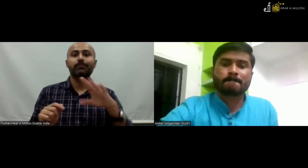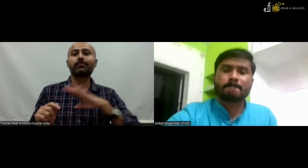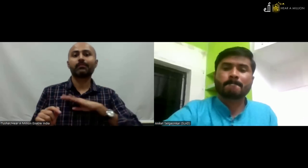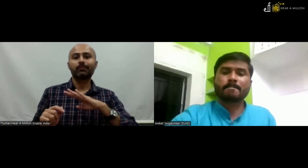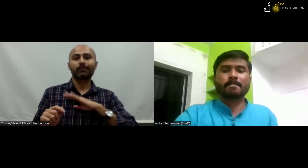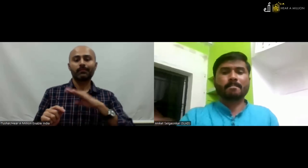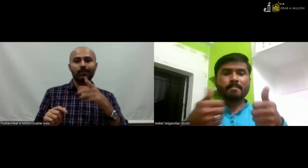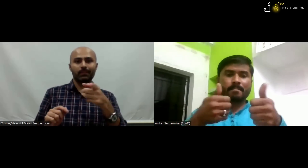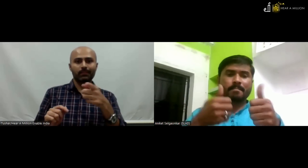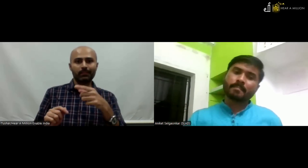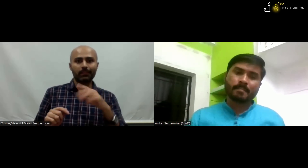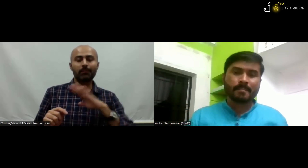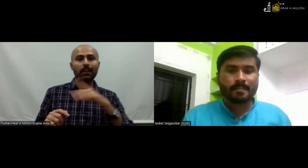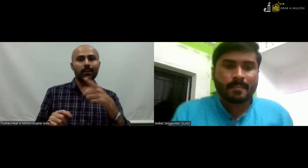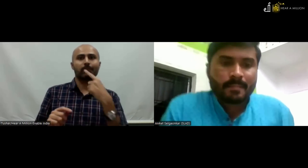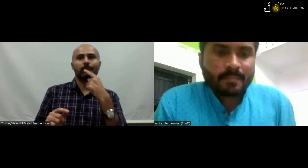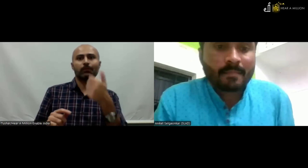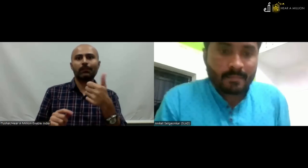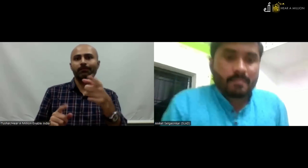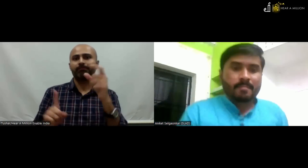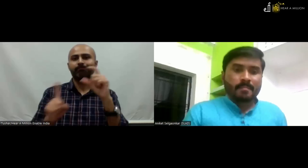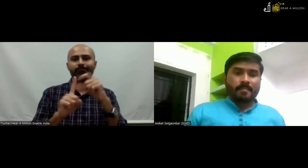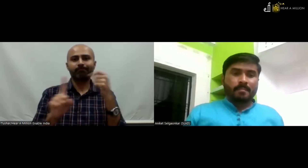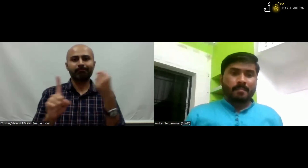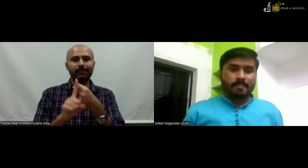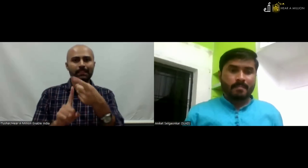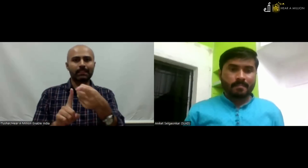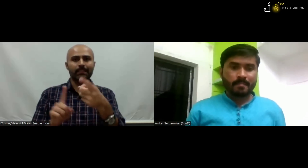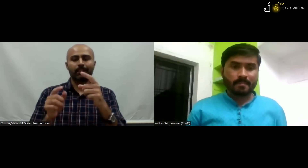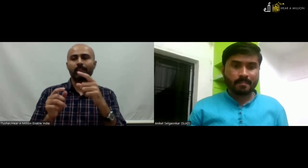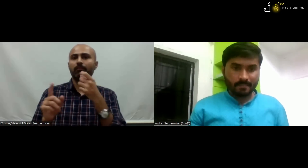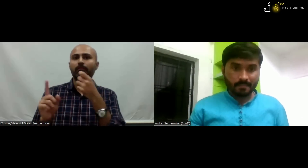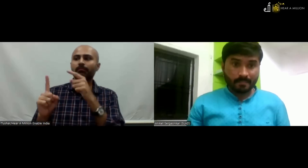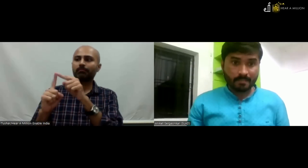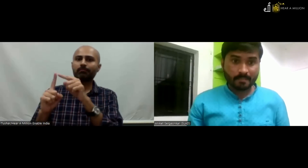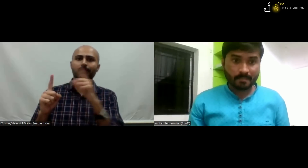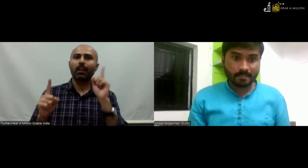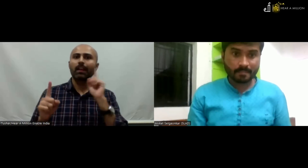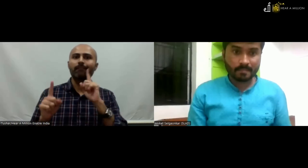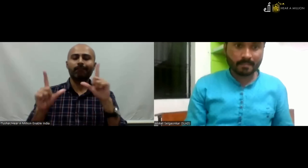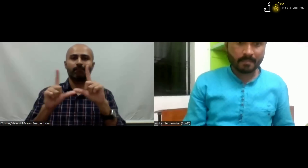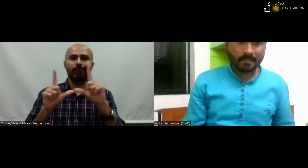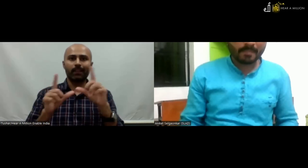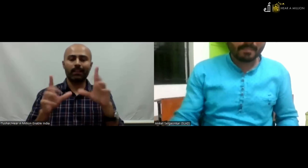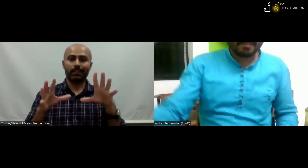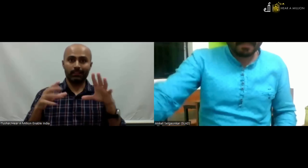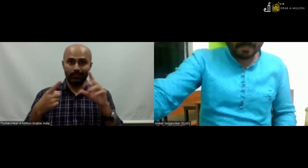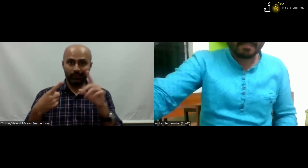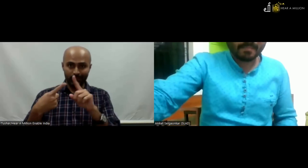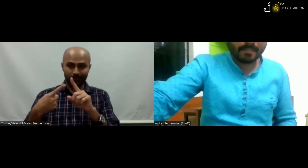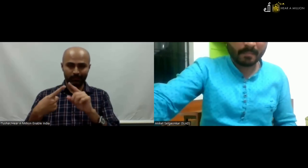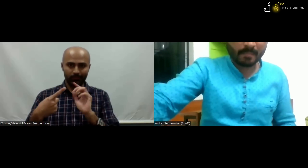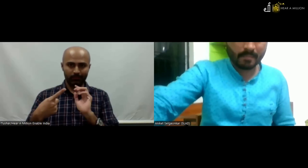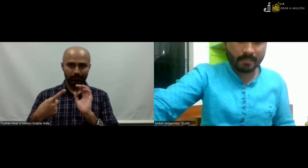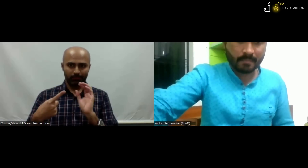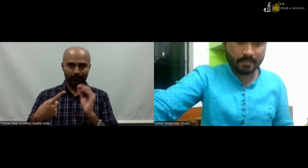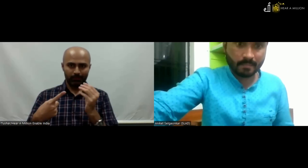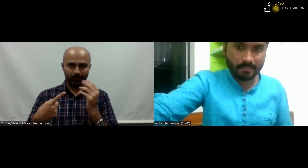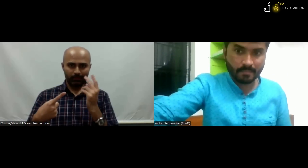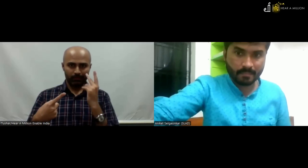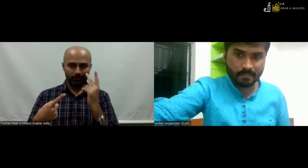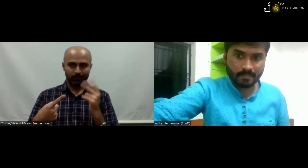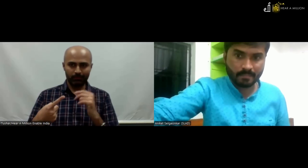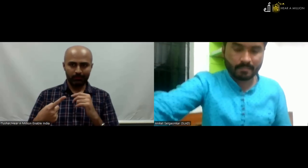could realize with your point. So in Maharashtra, you mentioned that, yeah, your organization, like for the deaf